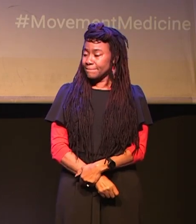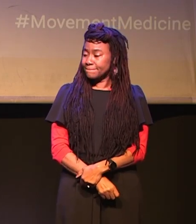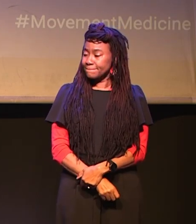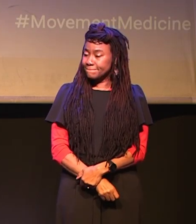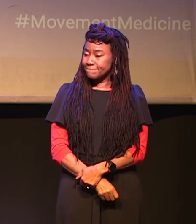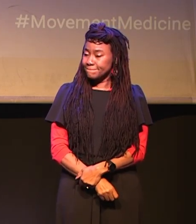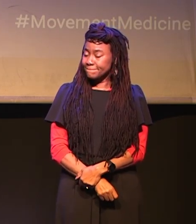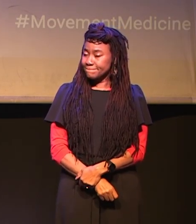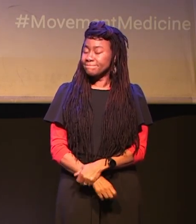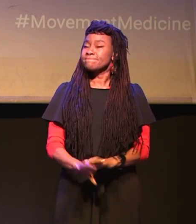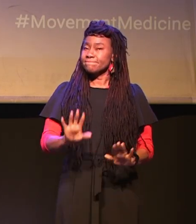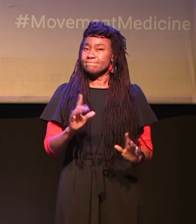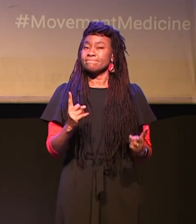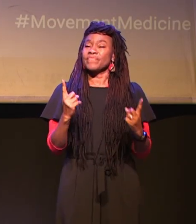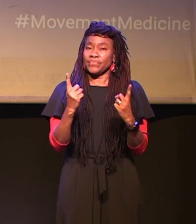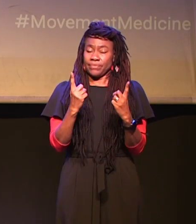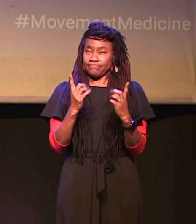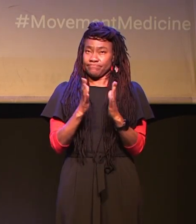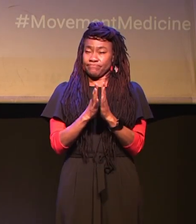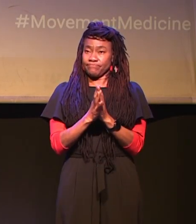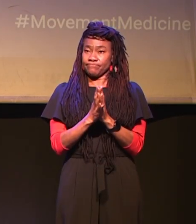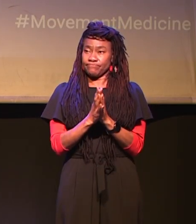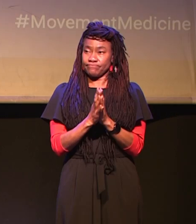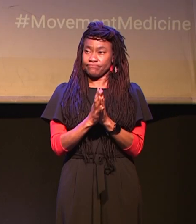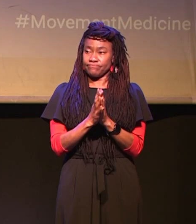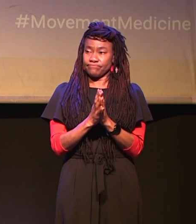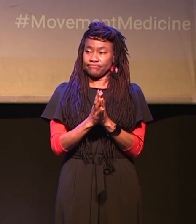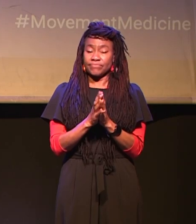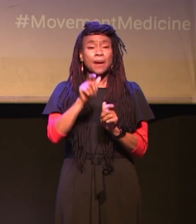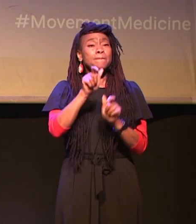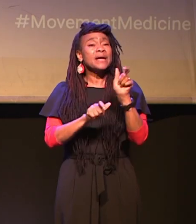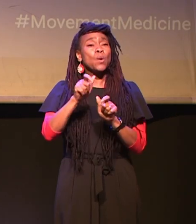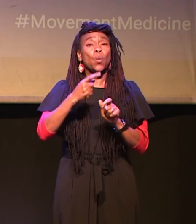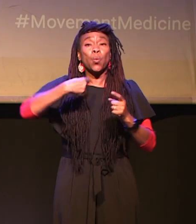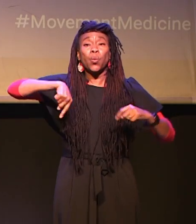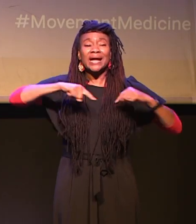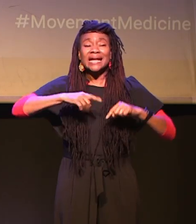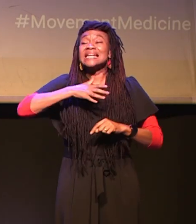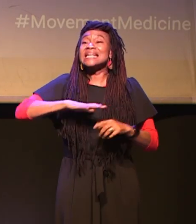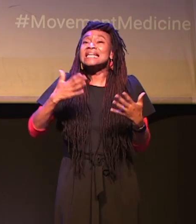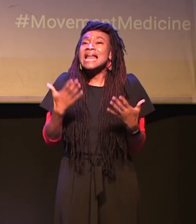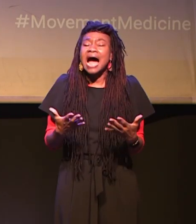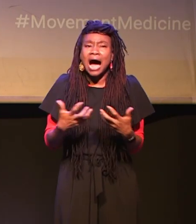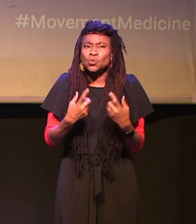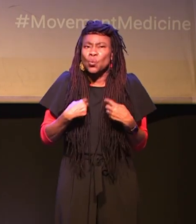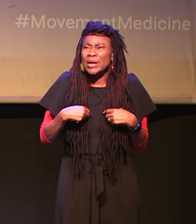The things that I wanted to touch on are how do we become the people we need right now and what our movements